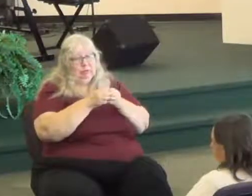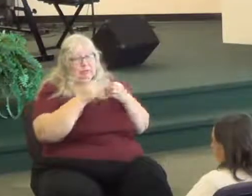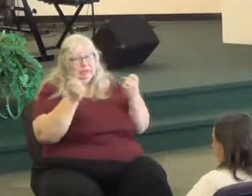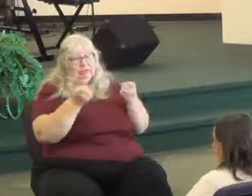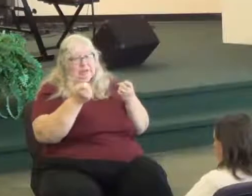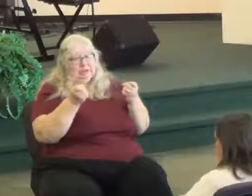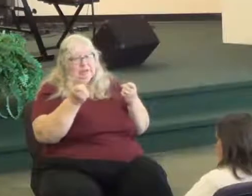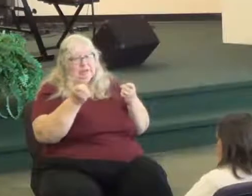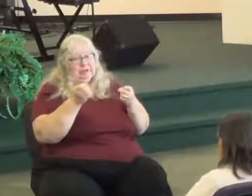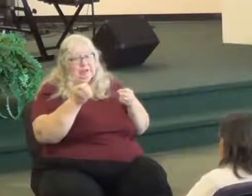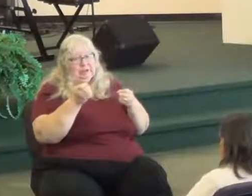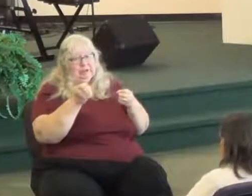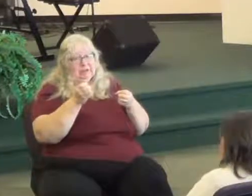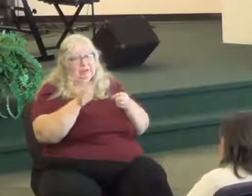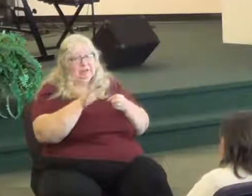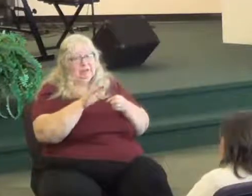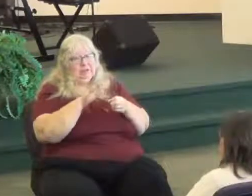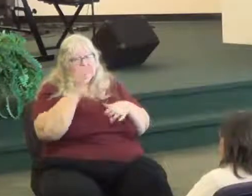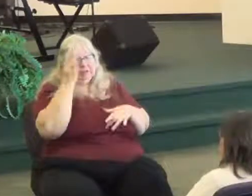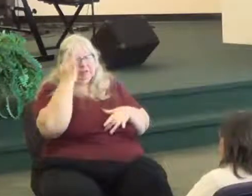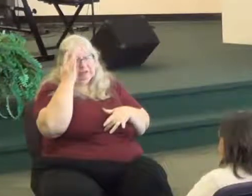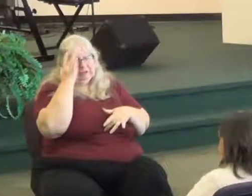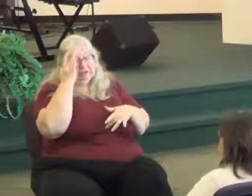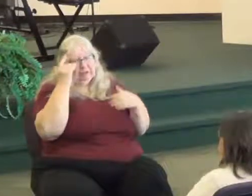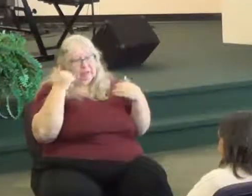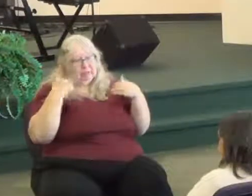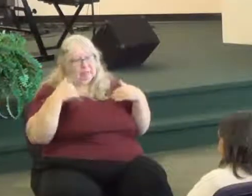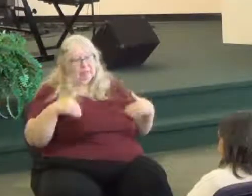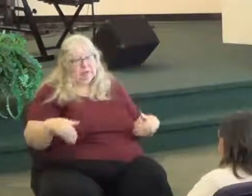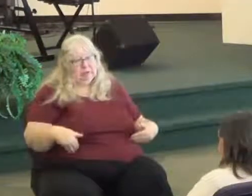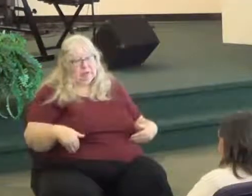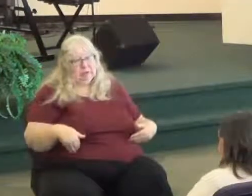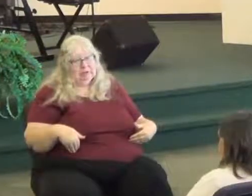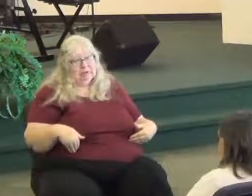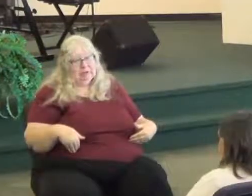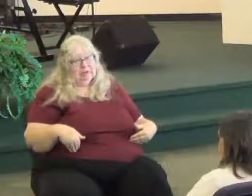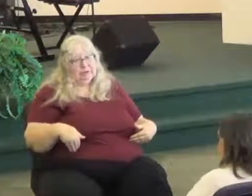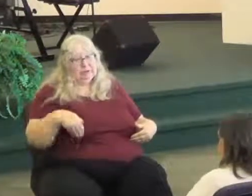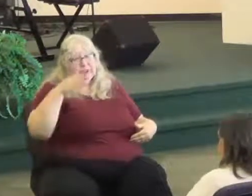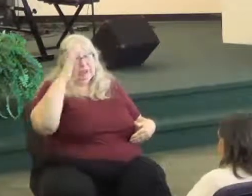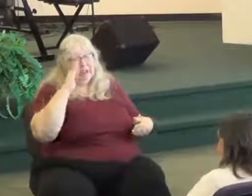So God gives you a good gift. Maybe it's your family. Maybe it's your wealth.